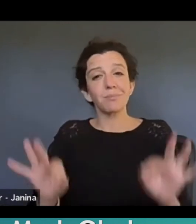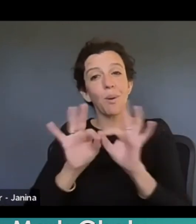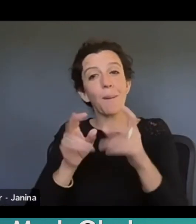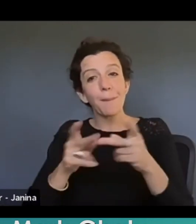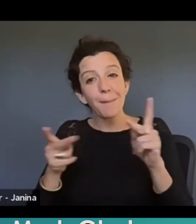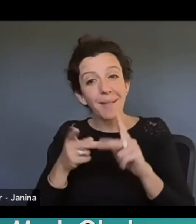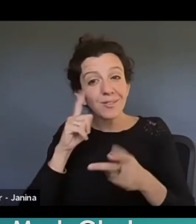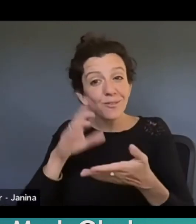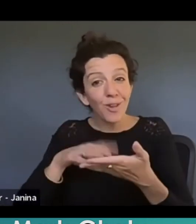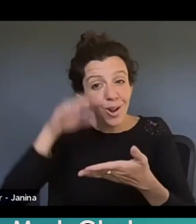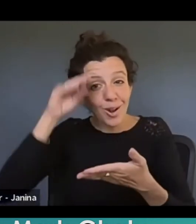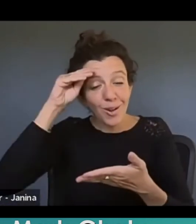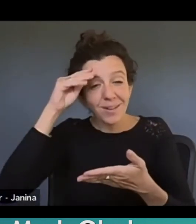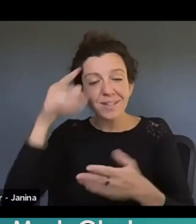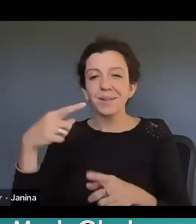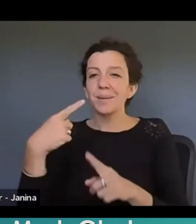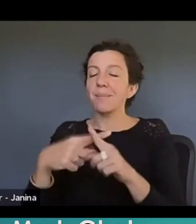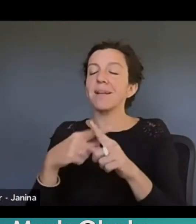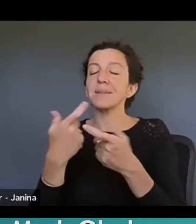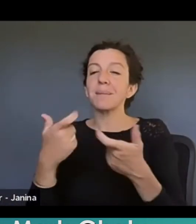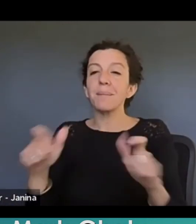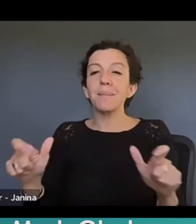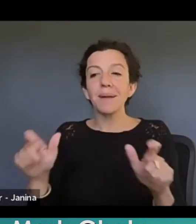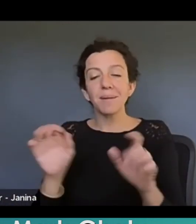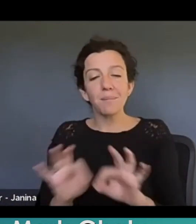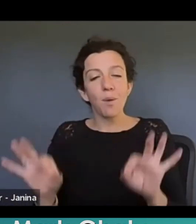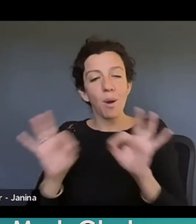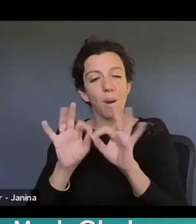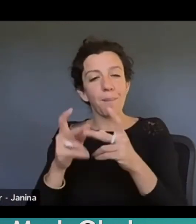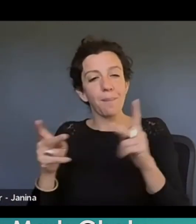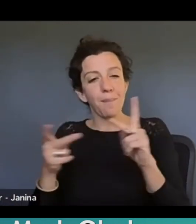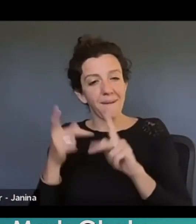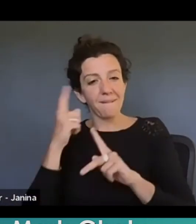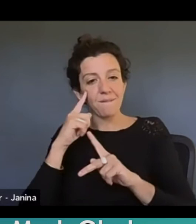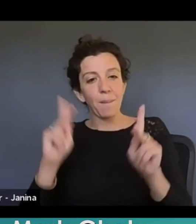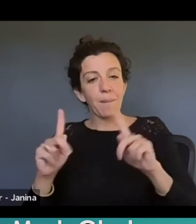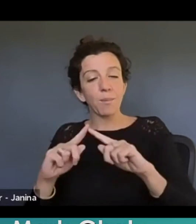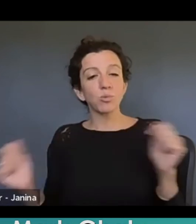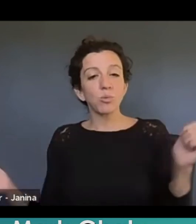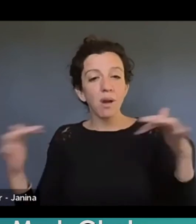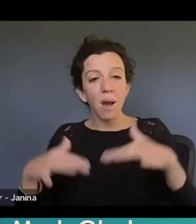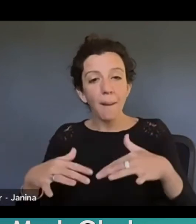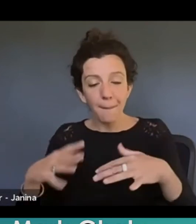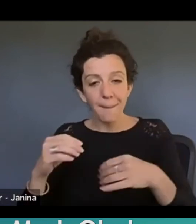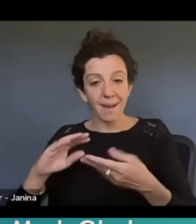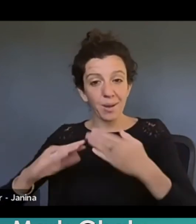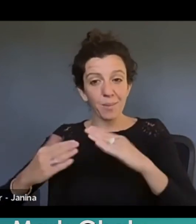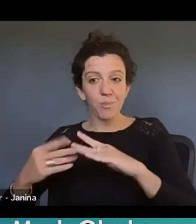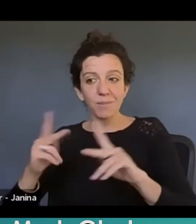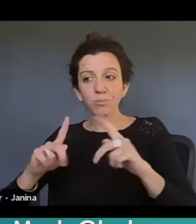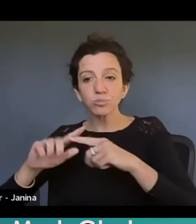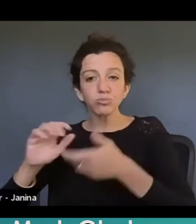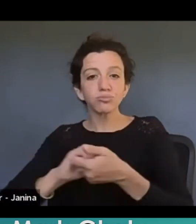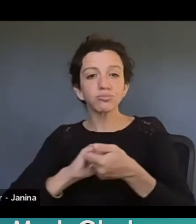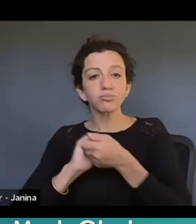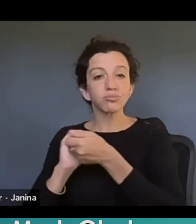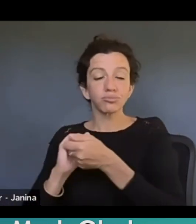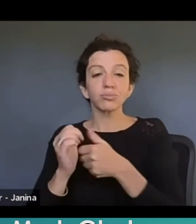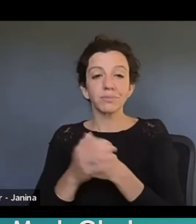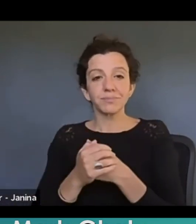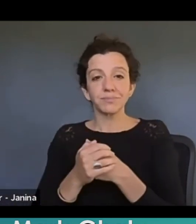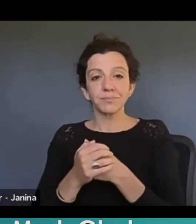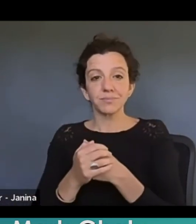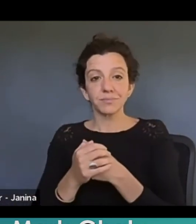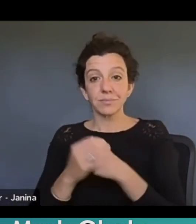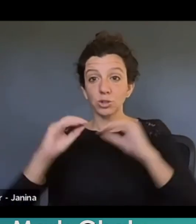community centers. It's where people rally and come together. Bringing in-person education and instruction is, of course, one